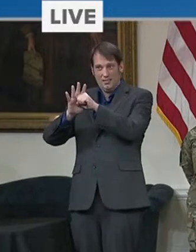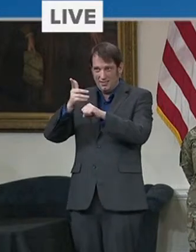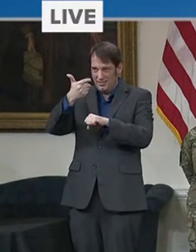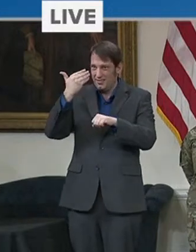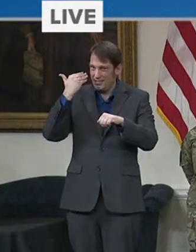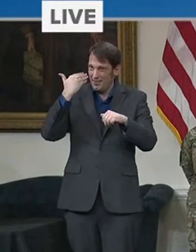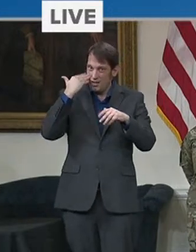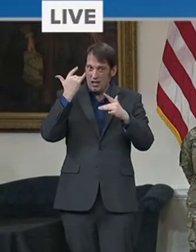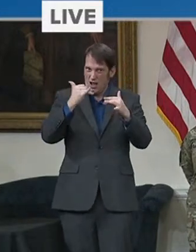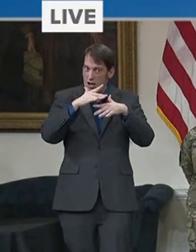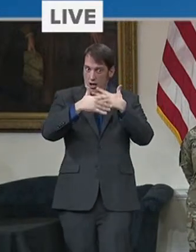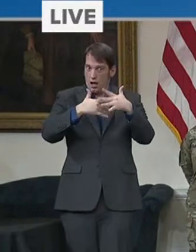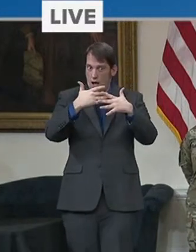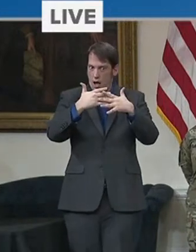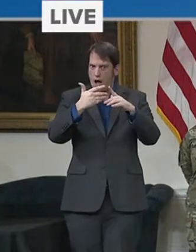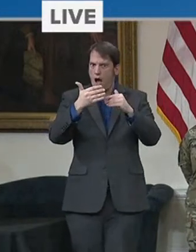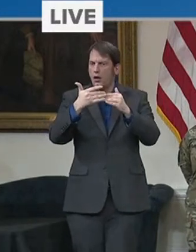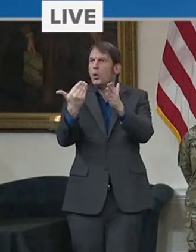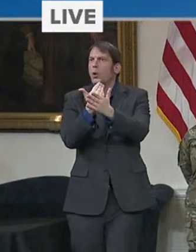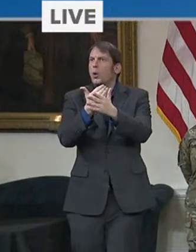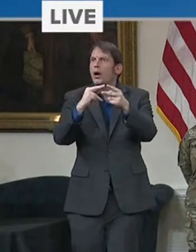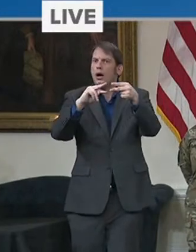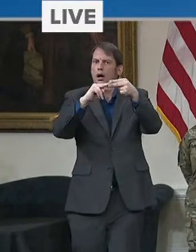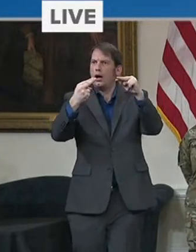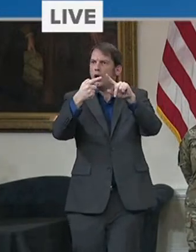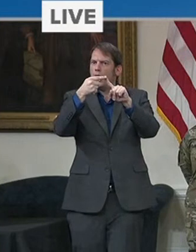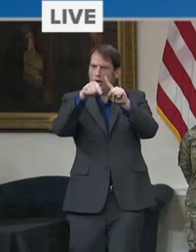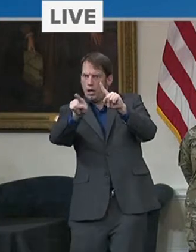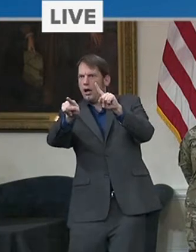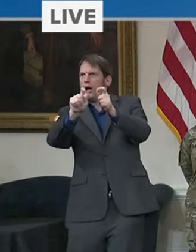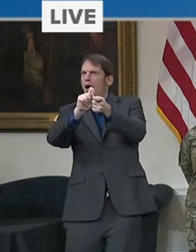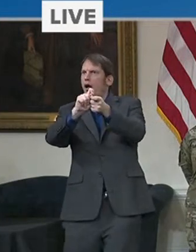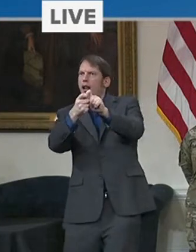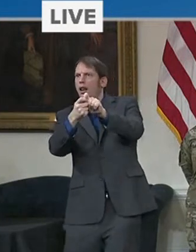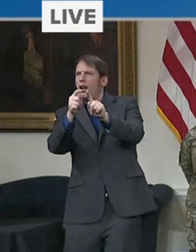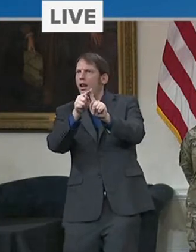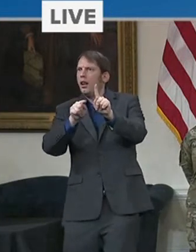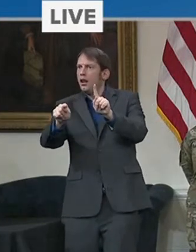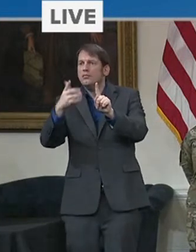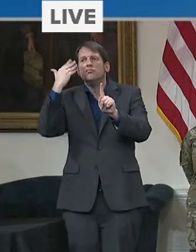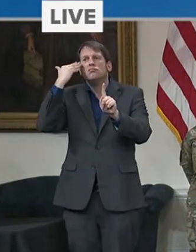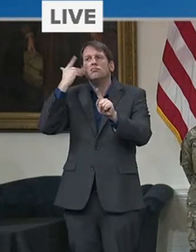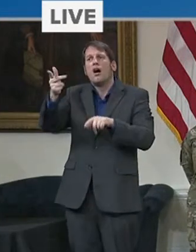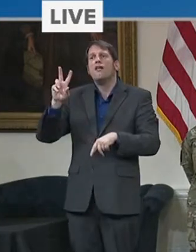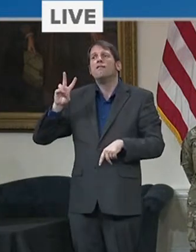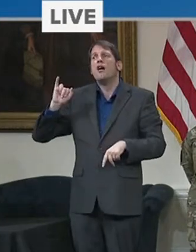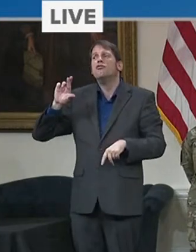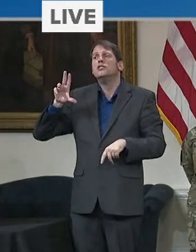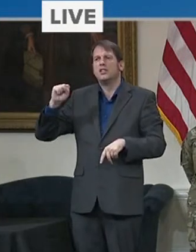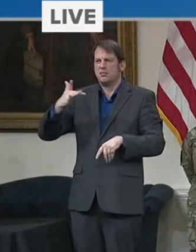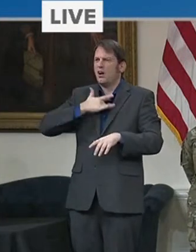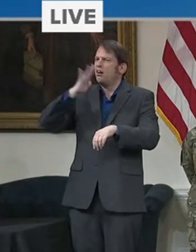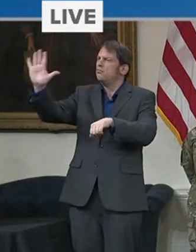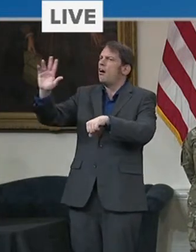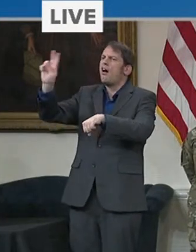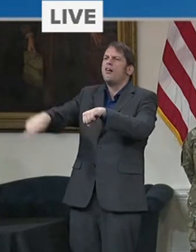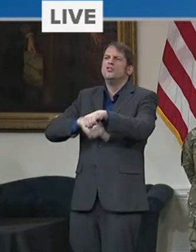mutating, which is a natural part of the way viruses multiply. What is a